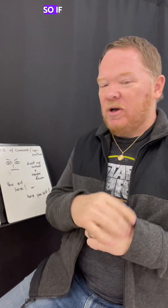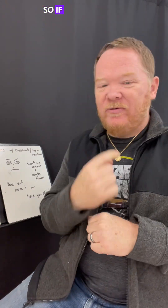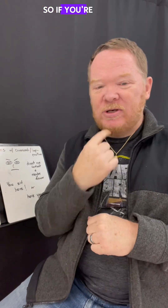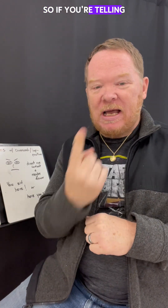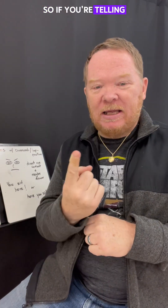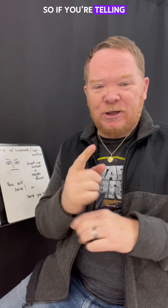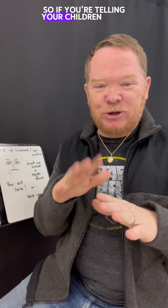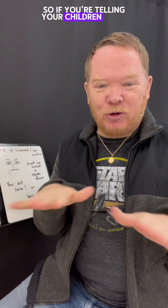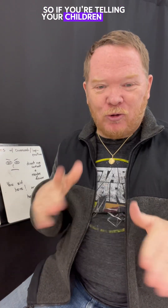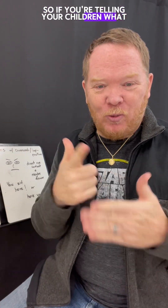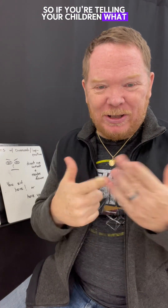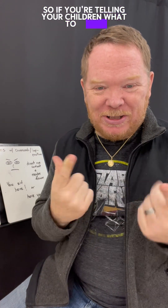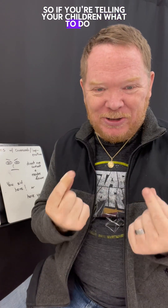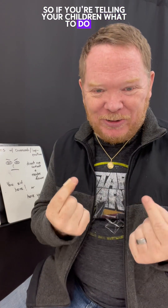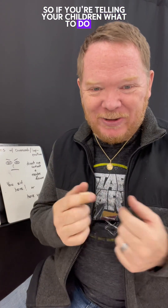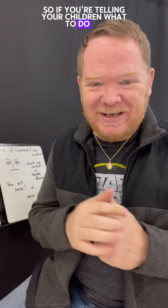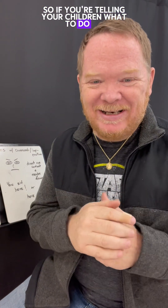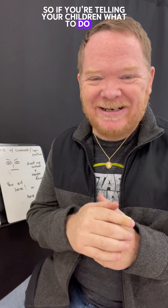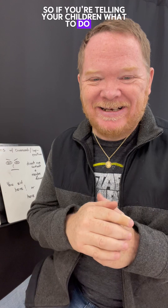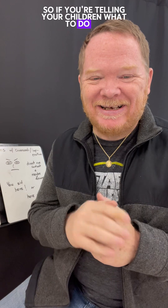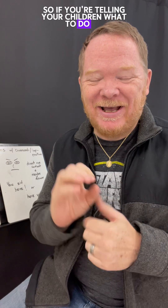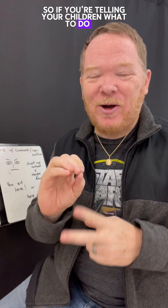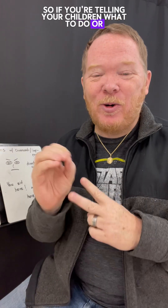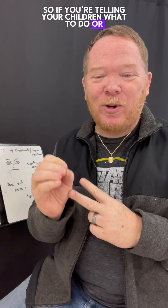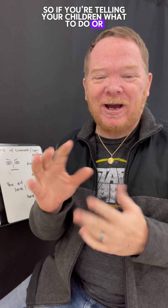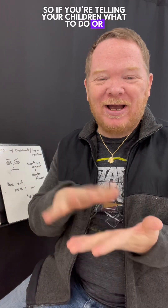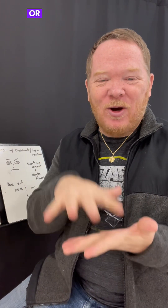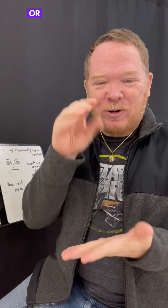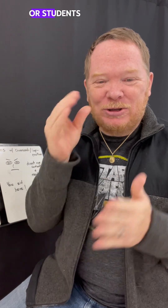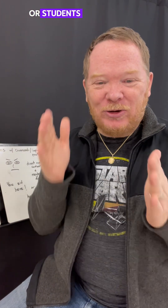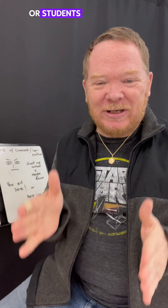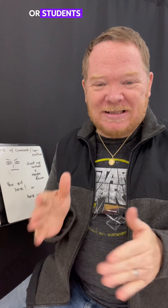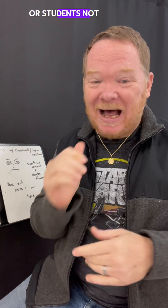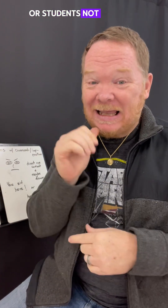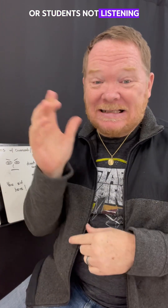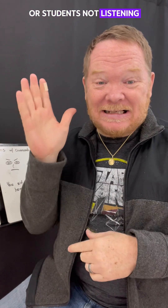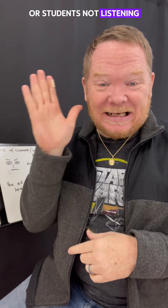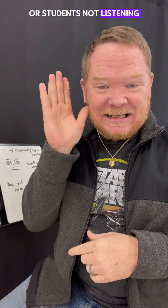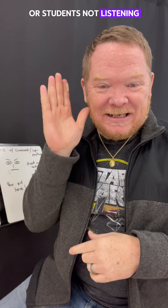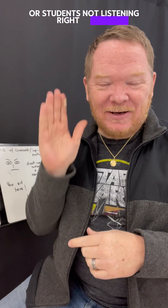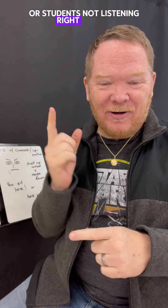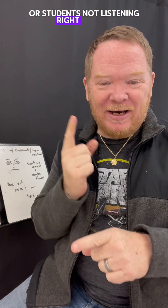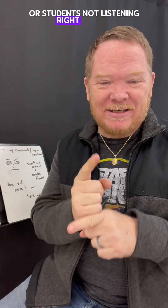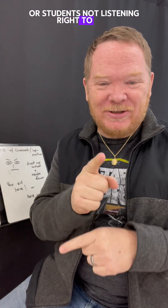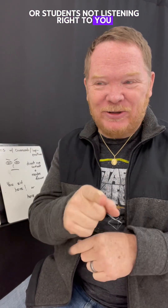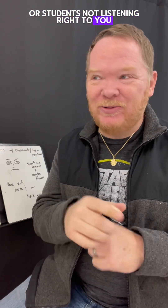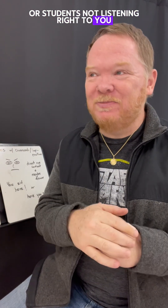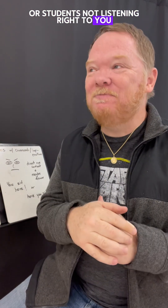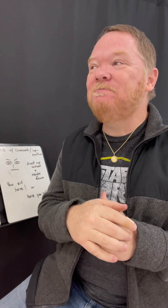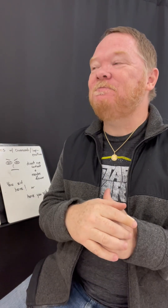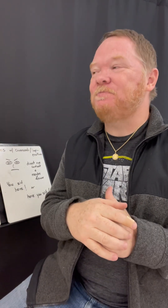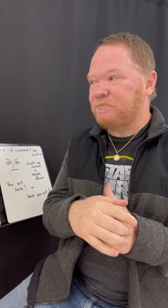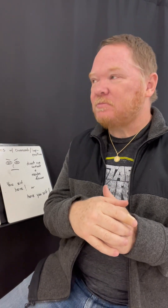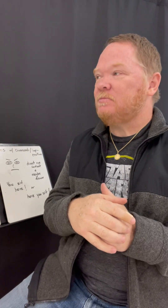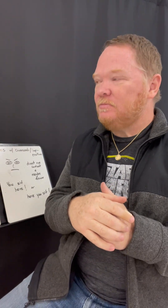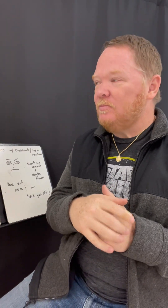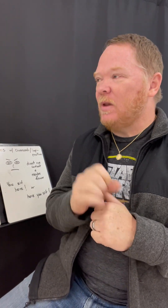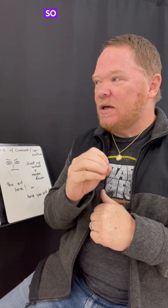you're telling your children what to do, or students not listening, right, to you,